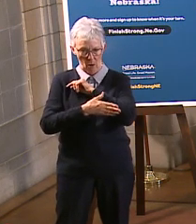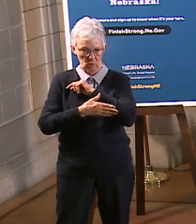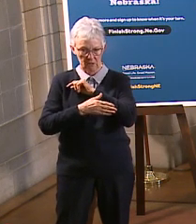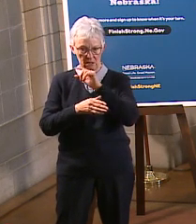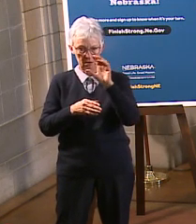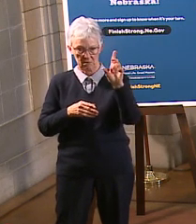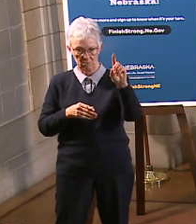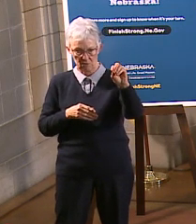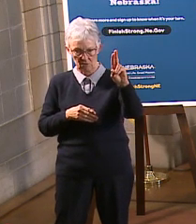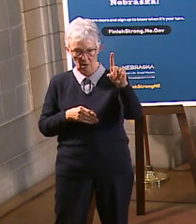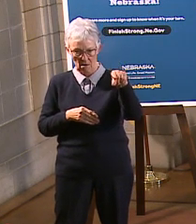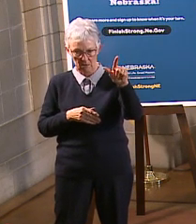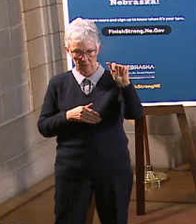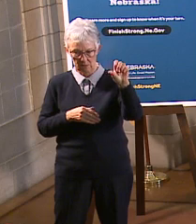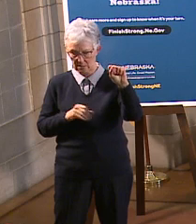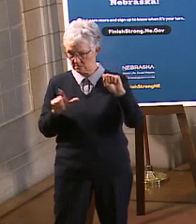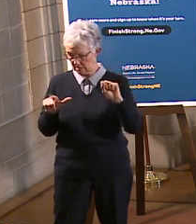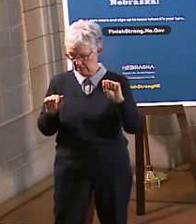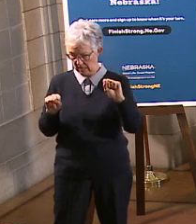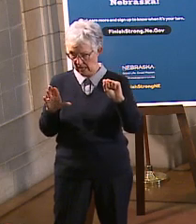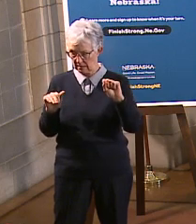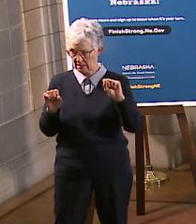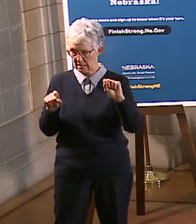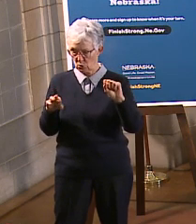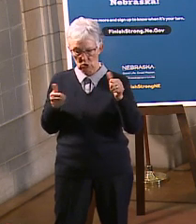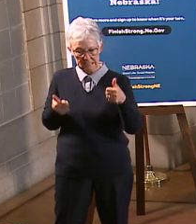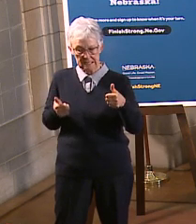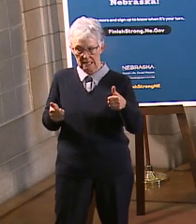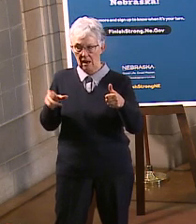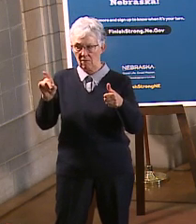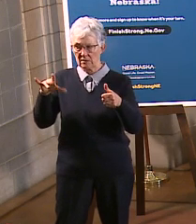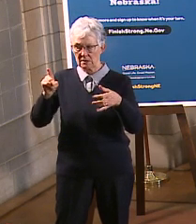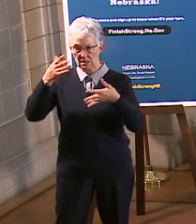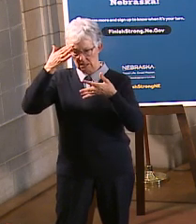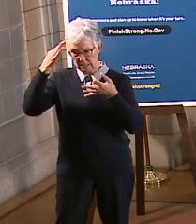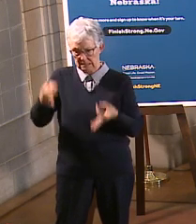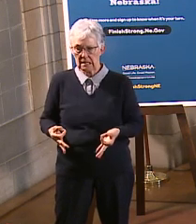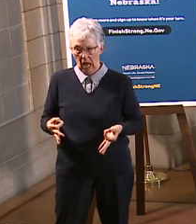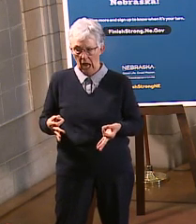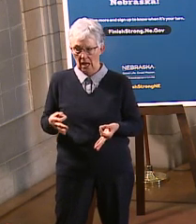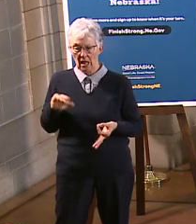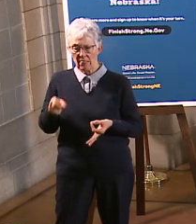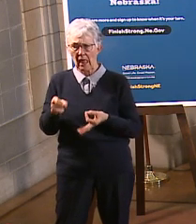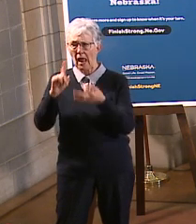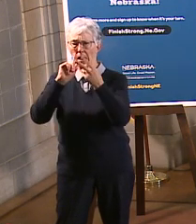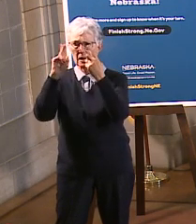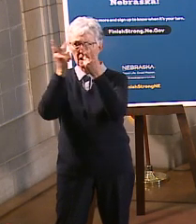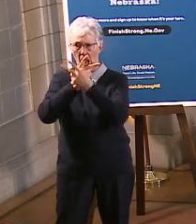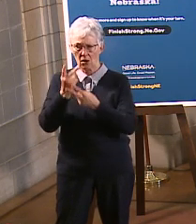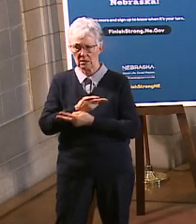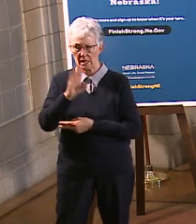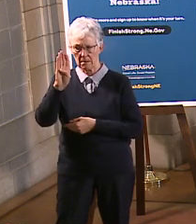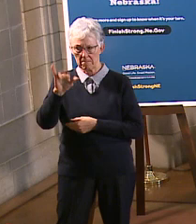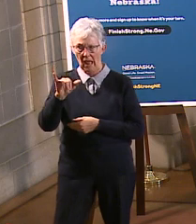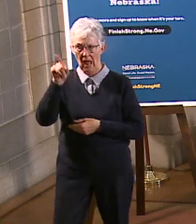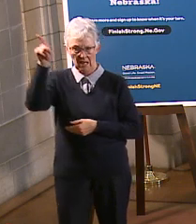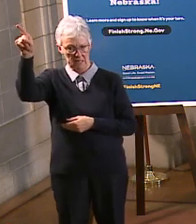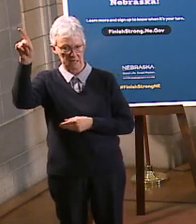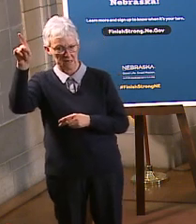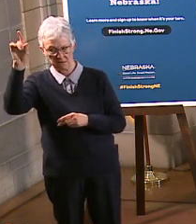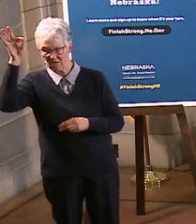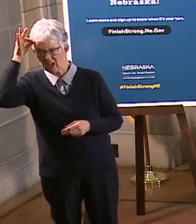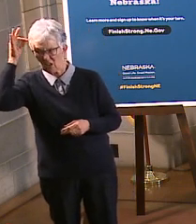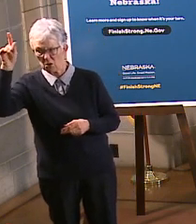own individual applications, and that was calculated at the federal government level by the Treasury regarding who got